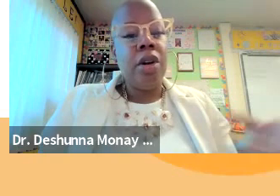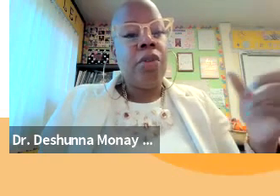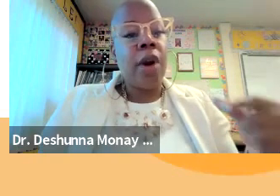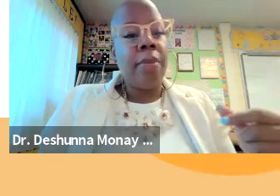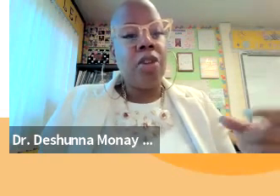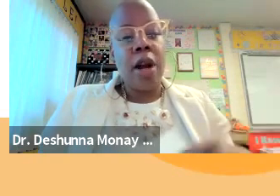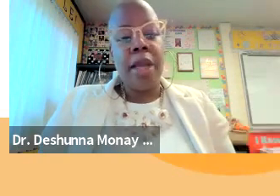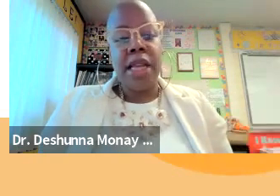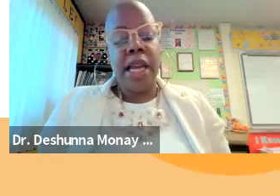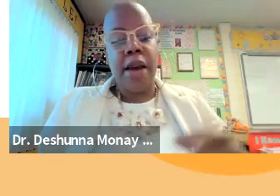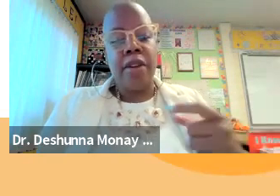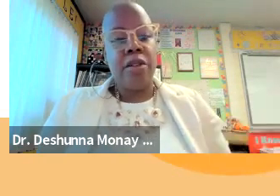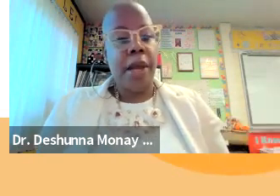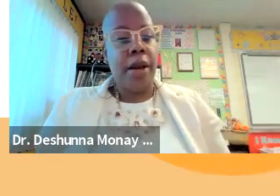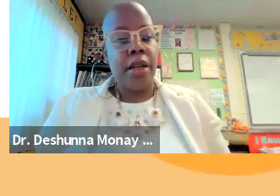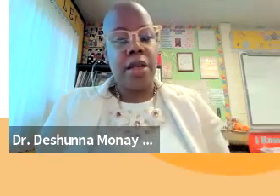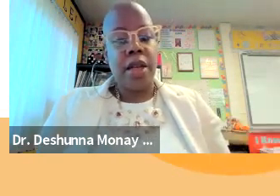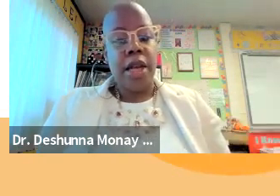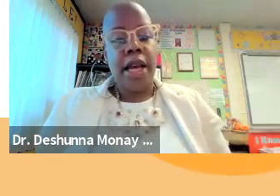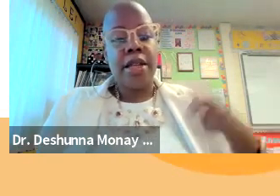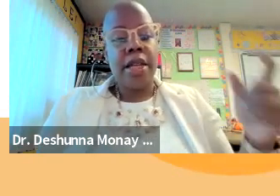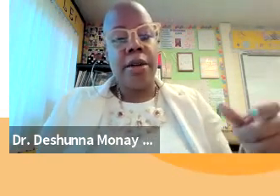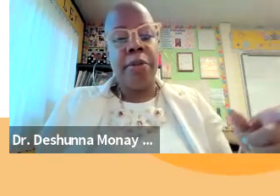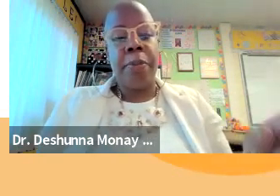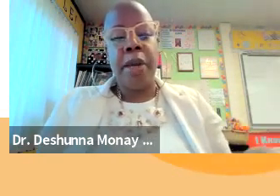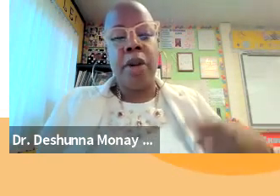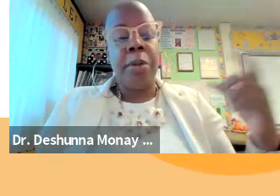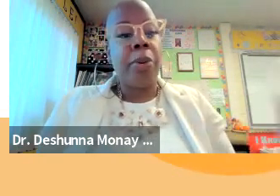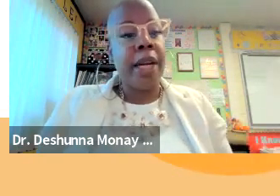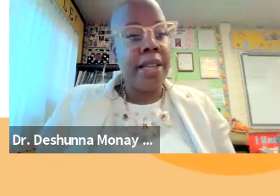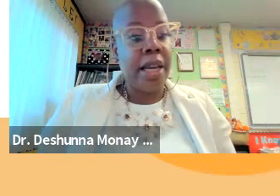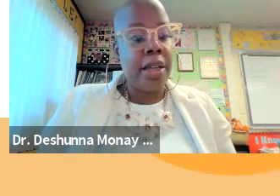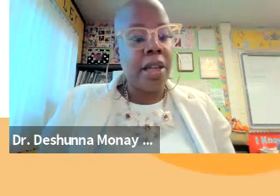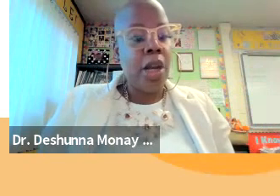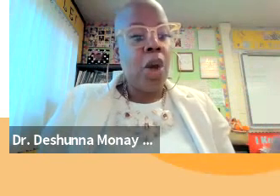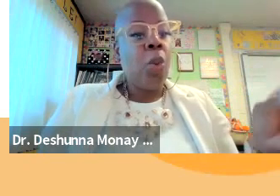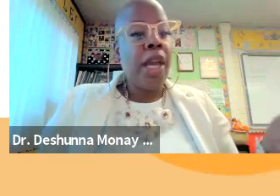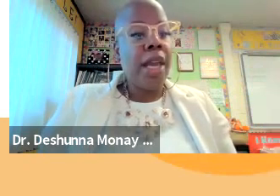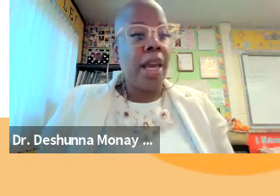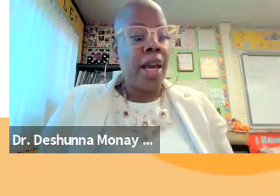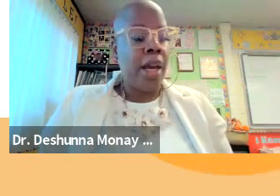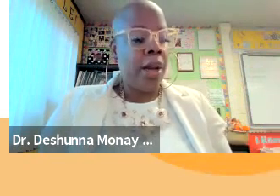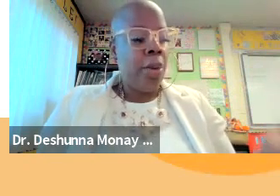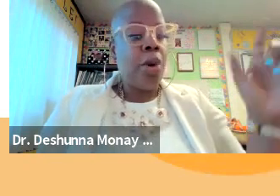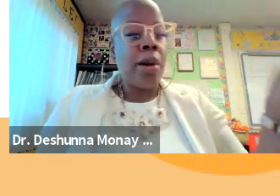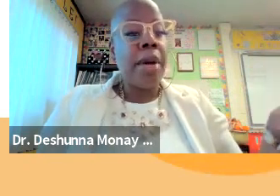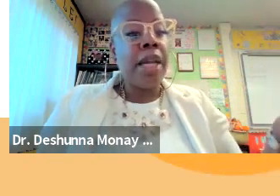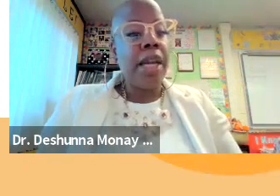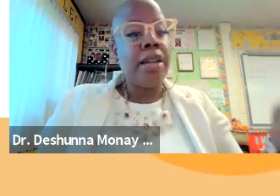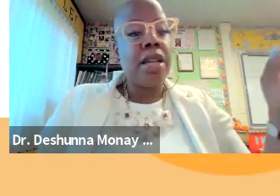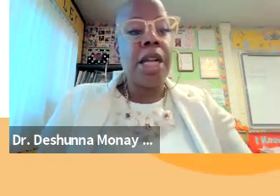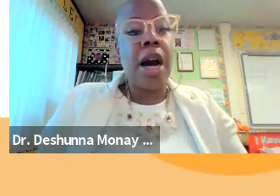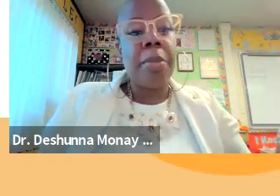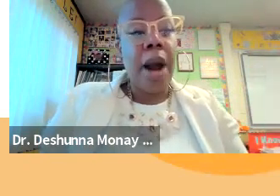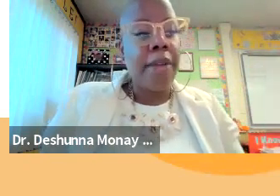heal from the trauma that they have experienced. Instead of building prisons, we can pour